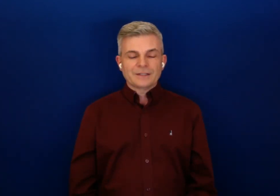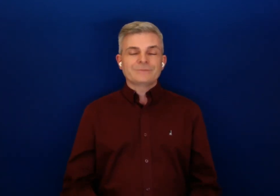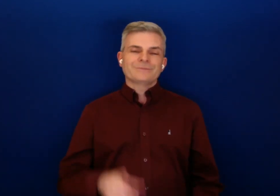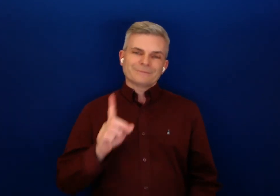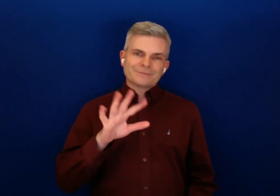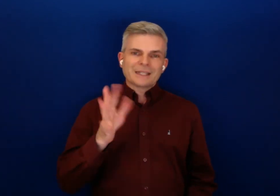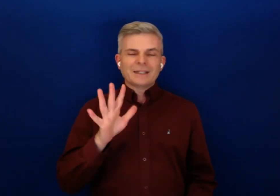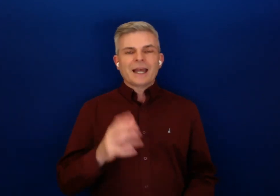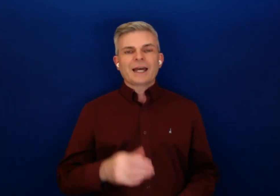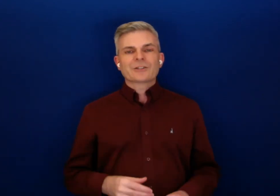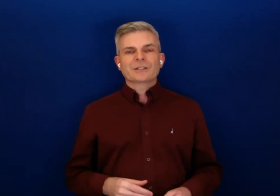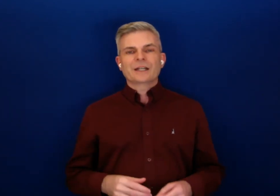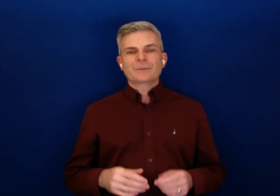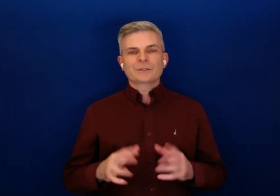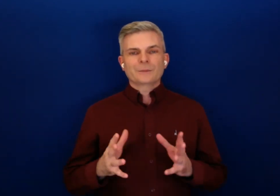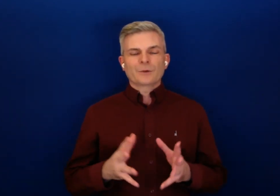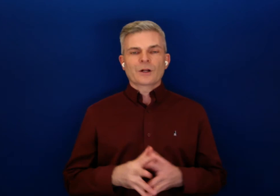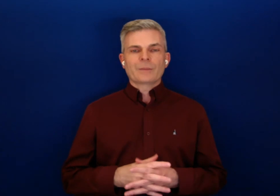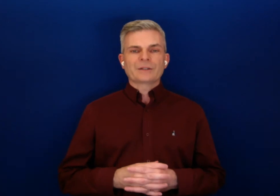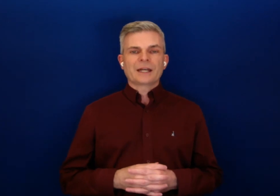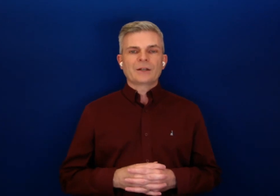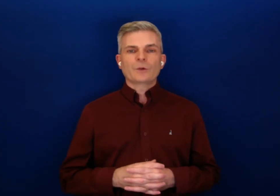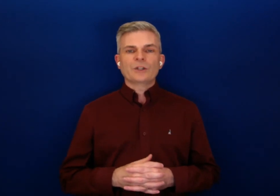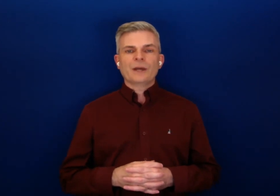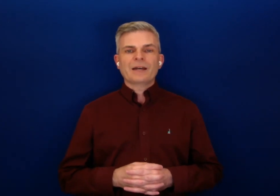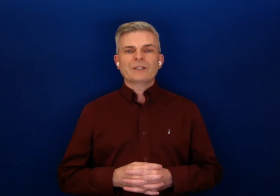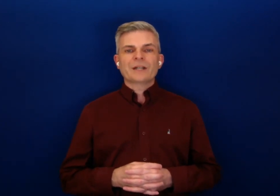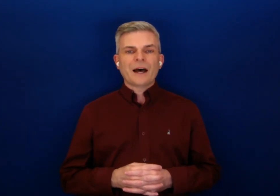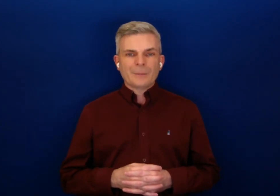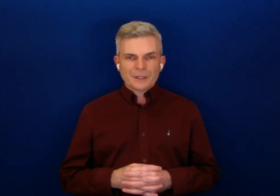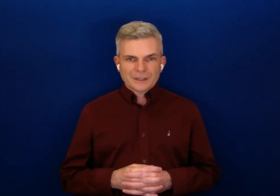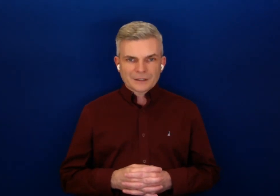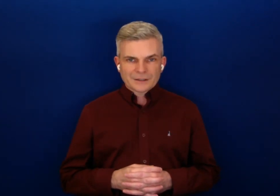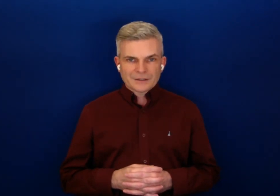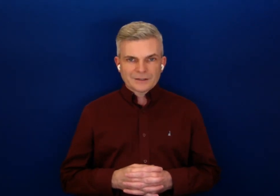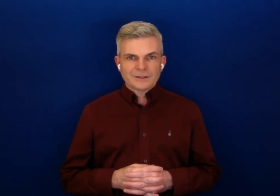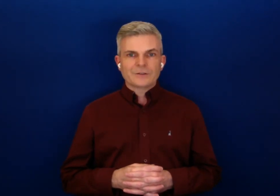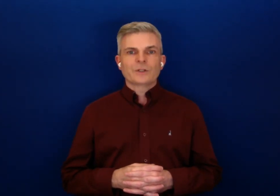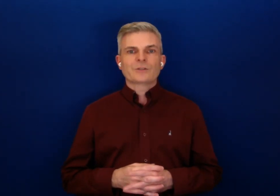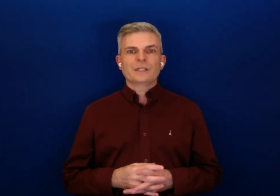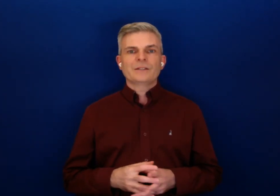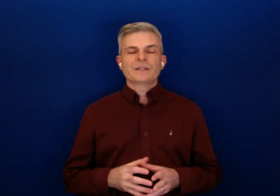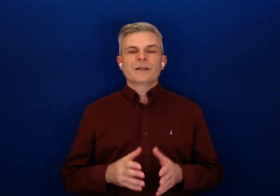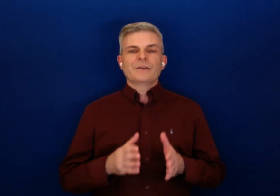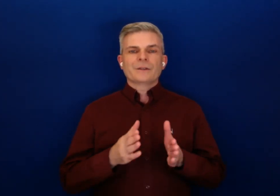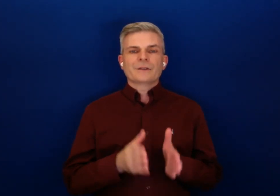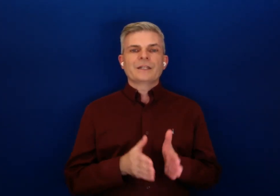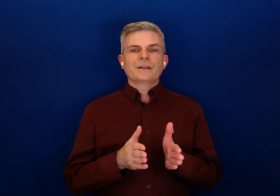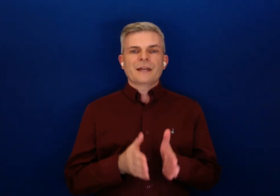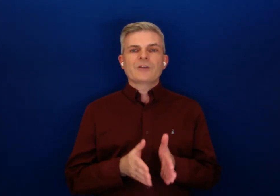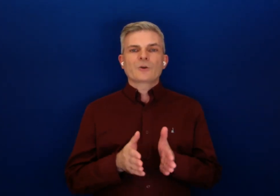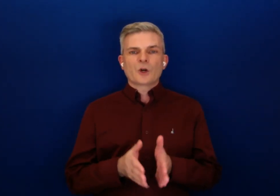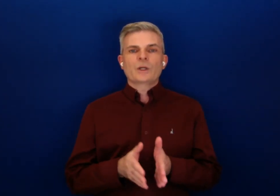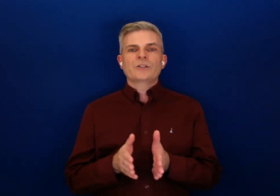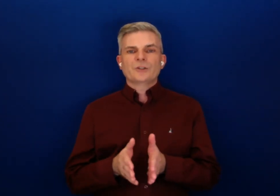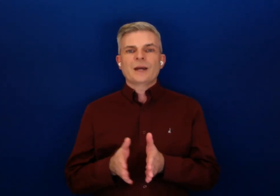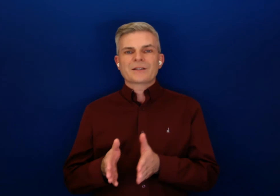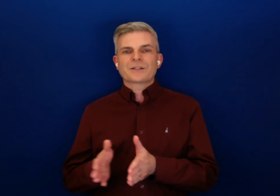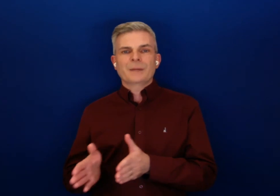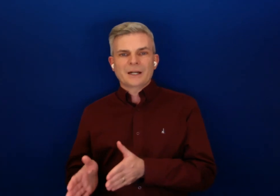And actually, I'm a little bit wrong about that. When you have a topic, which means the thing that you're going to ask about